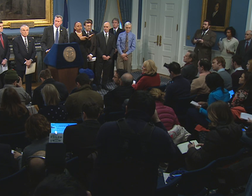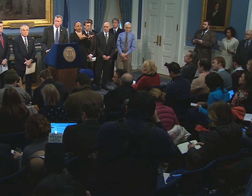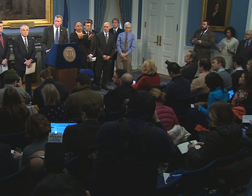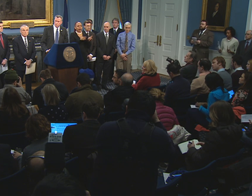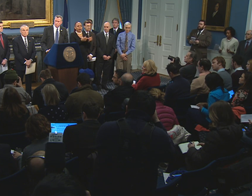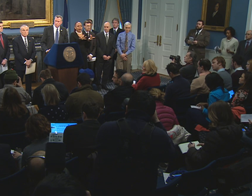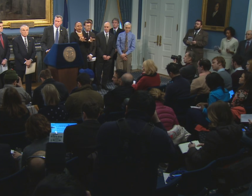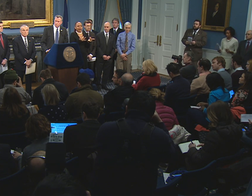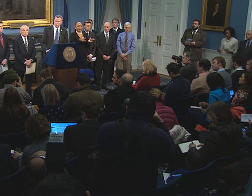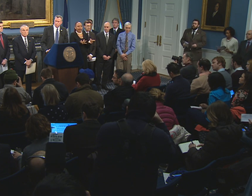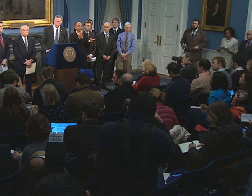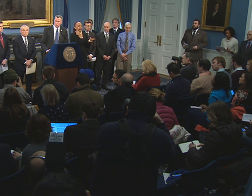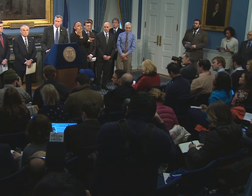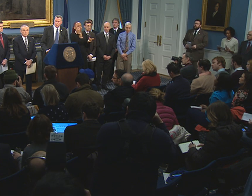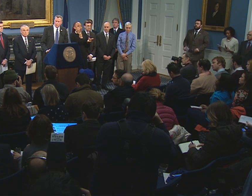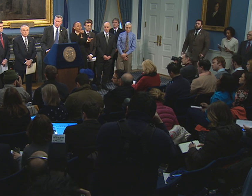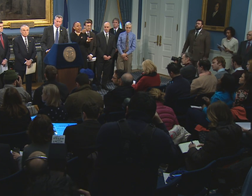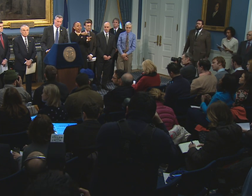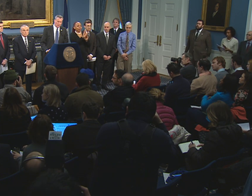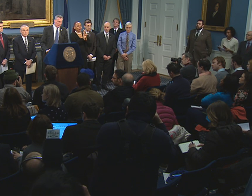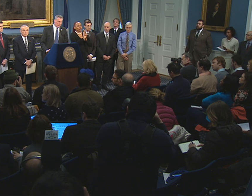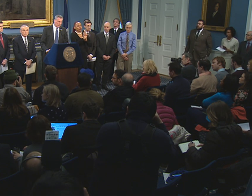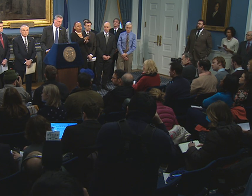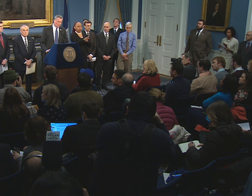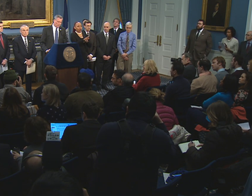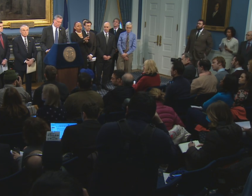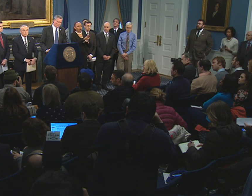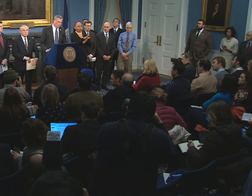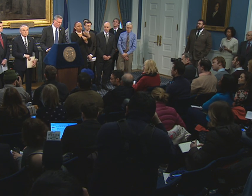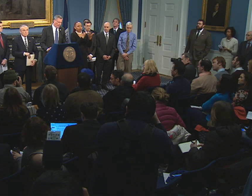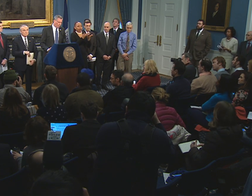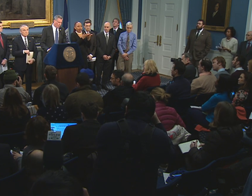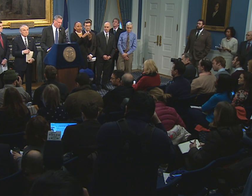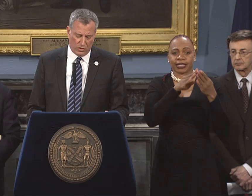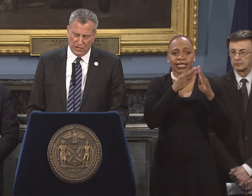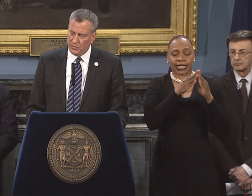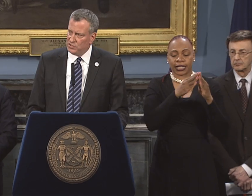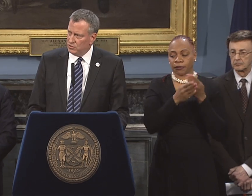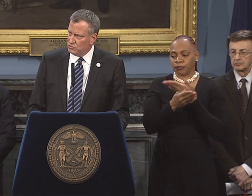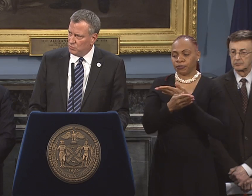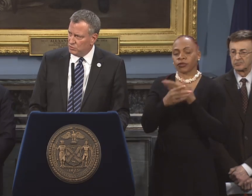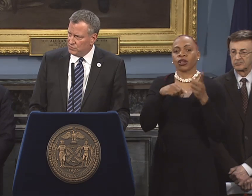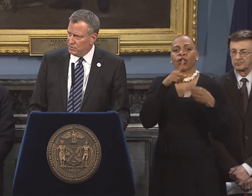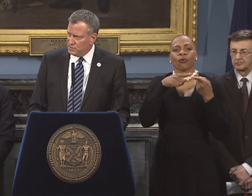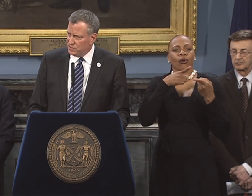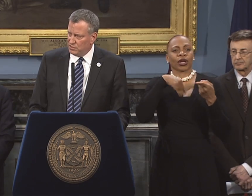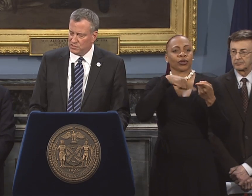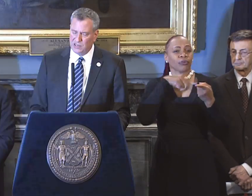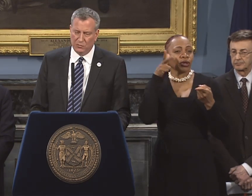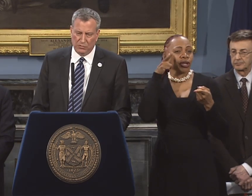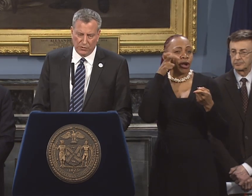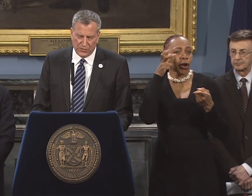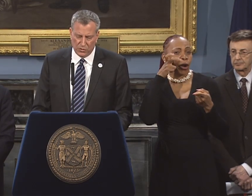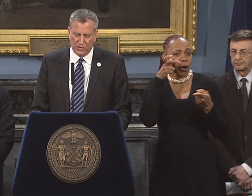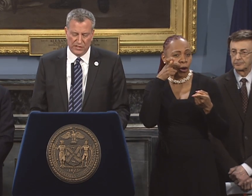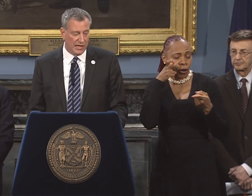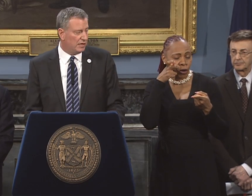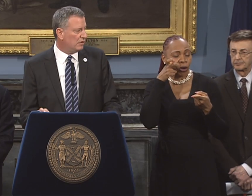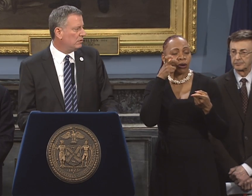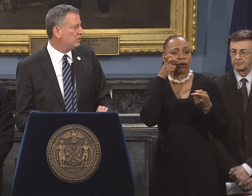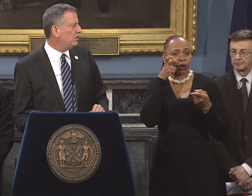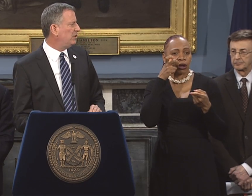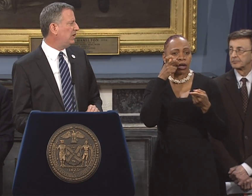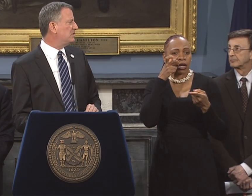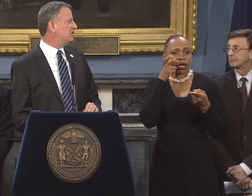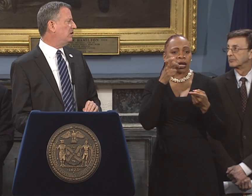see if any of those reports came in to anybody in the city? When we heard that, we took those reports very seriously, and we reviewed the